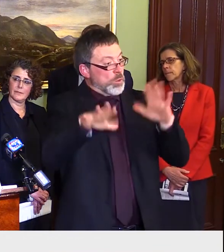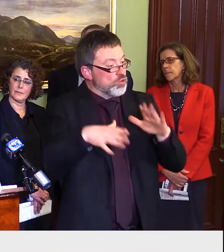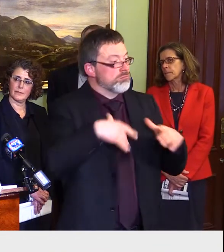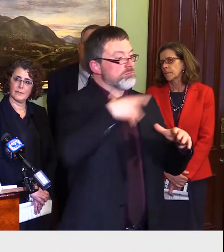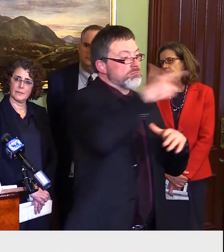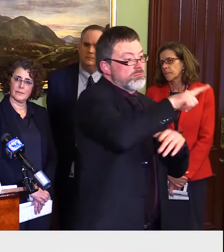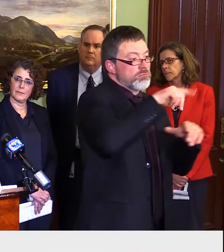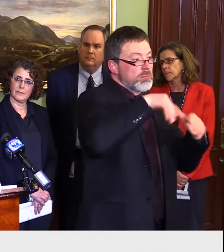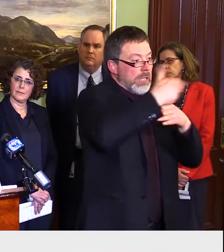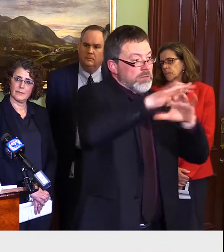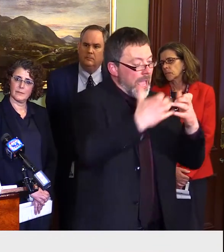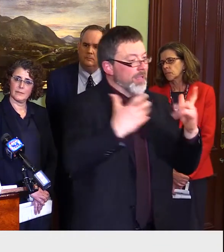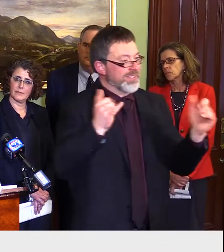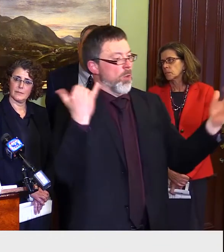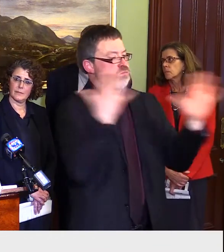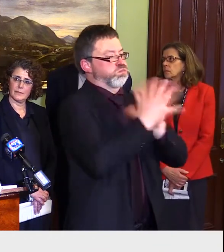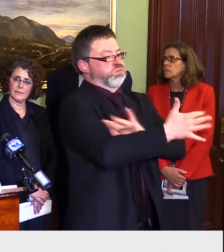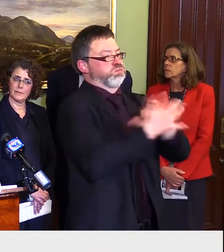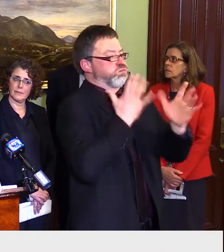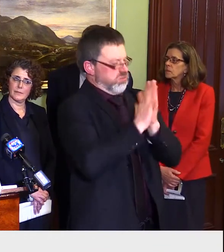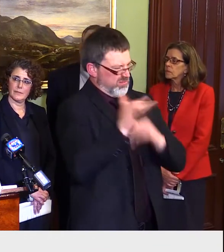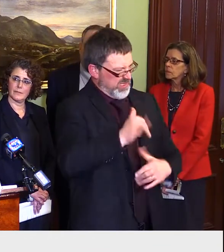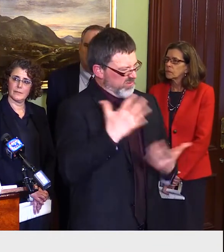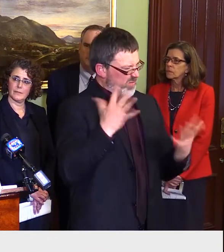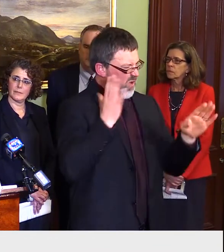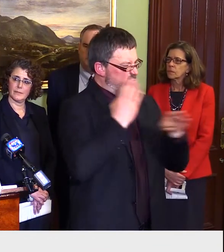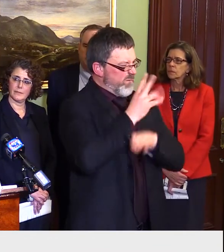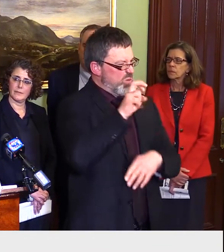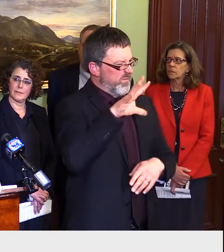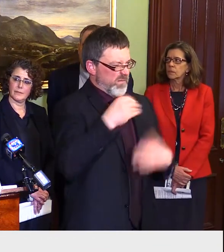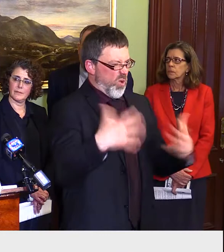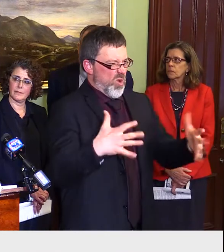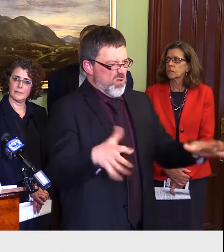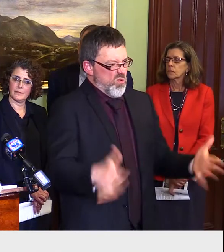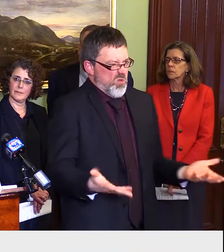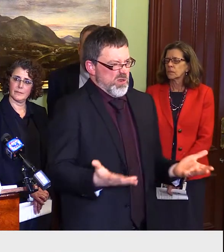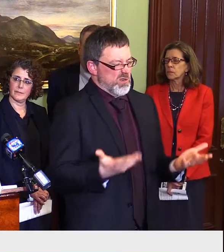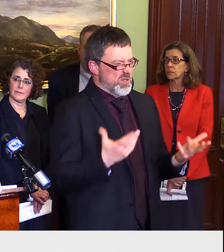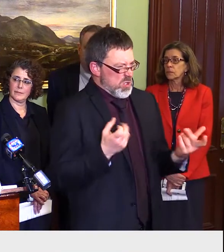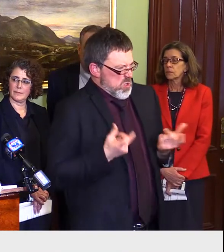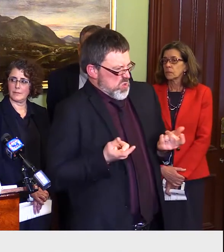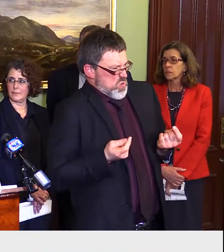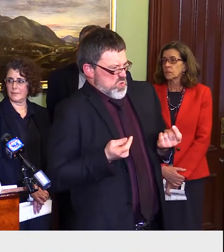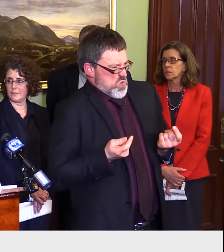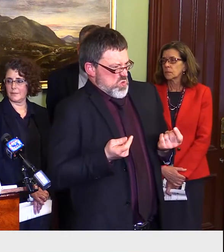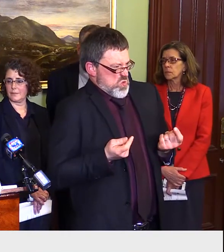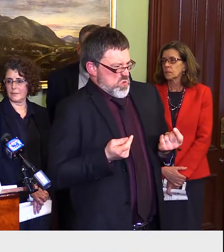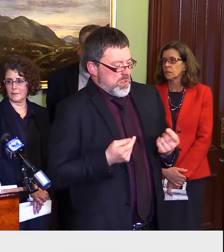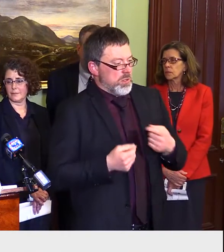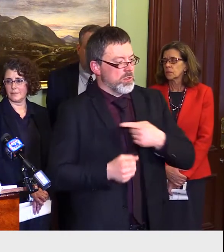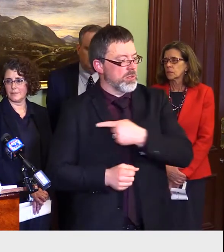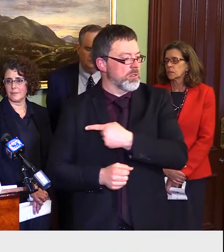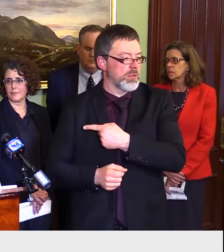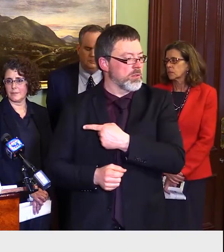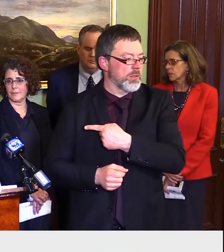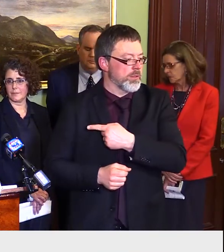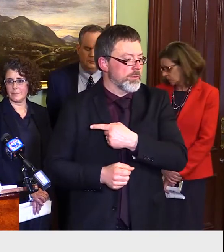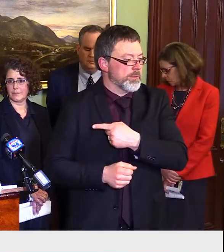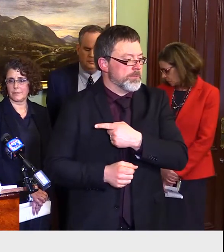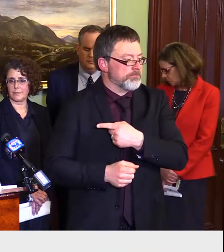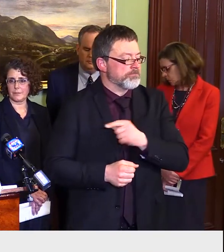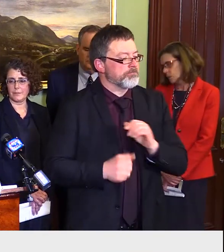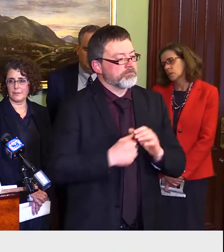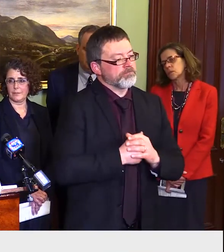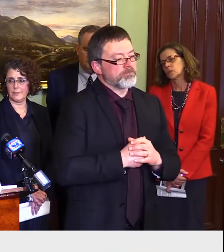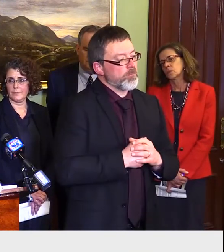being given to schools about that sort of thing? Well, again, we're basing everything on the science, and we're trying to determine how we can